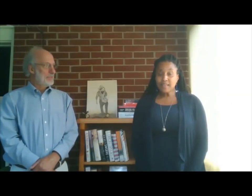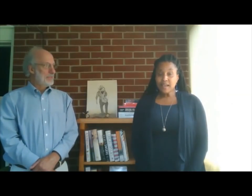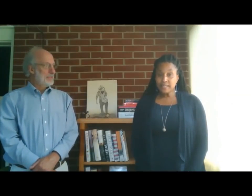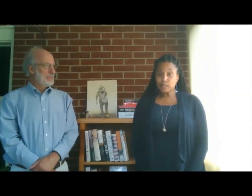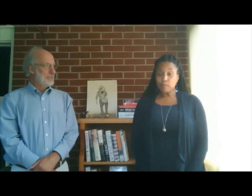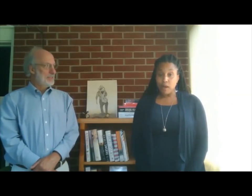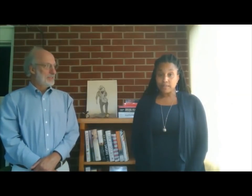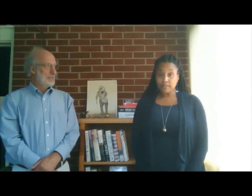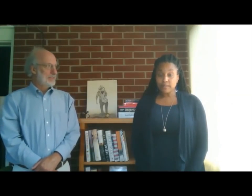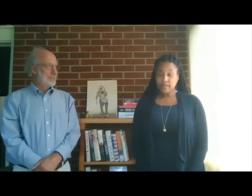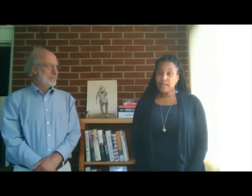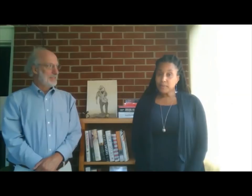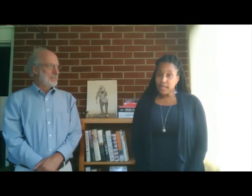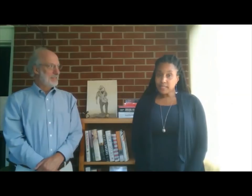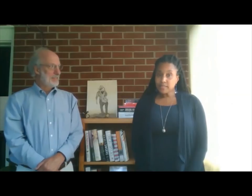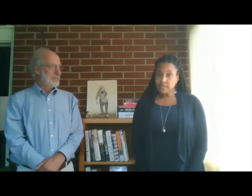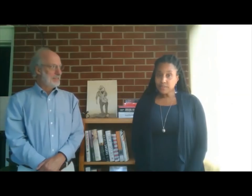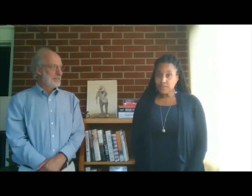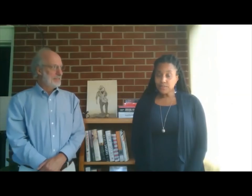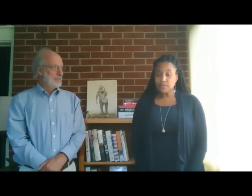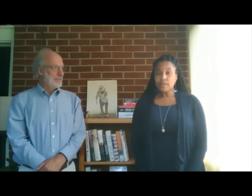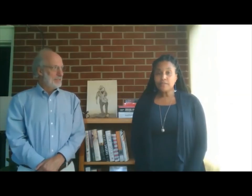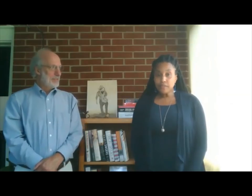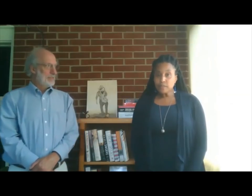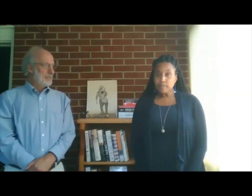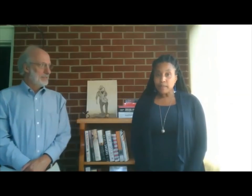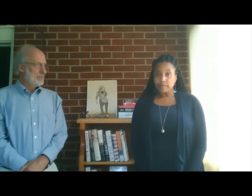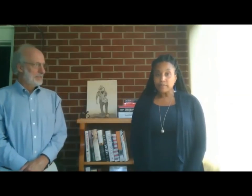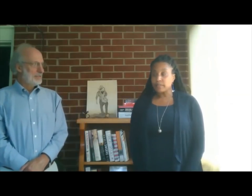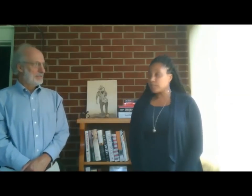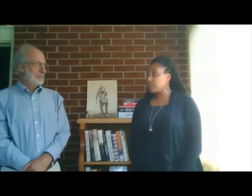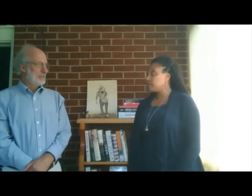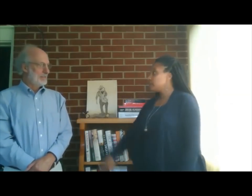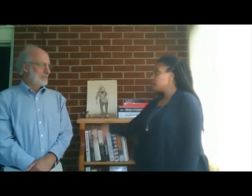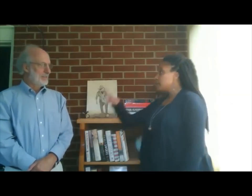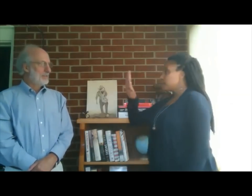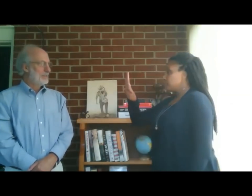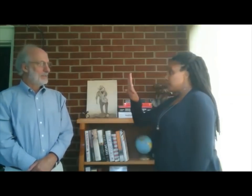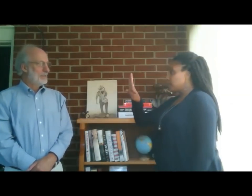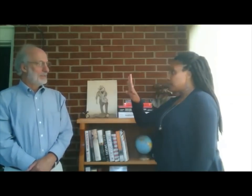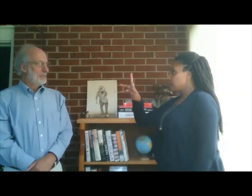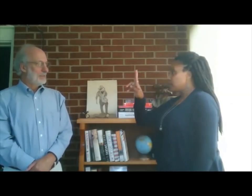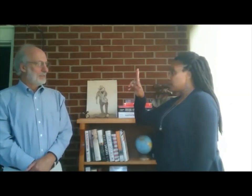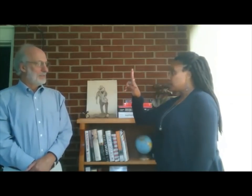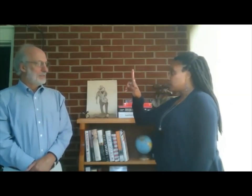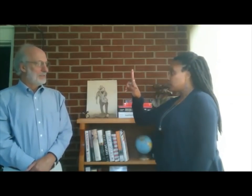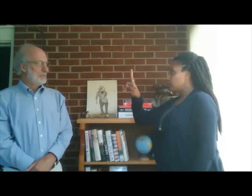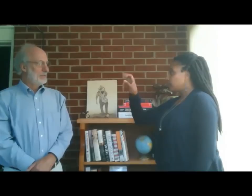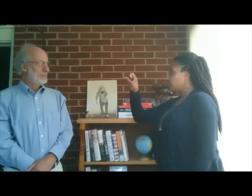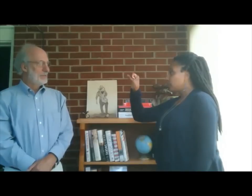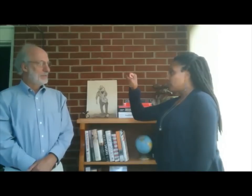The next sign is bus, and we actually use finger spelling for this one. B-U-S.